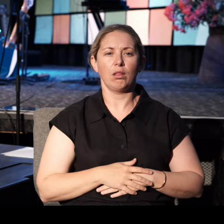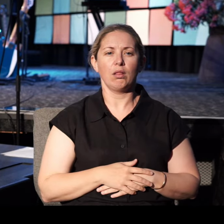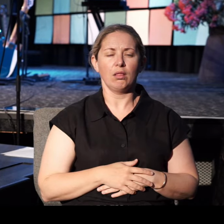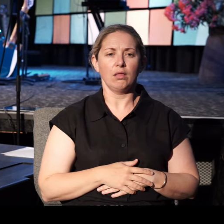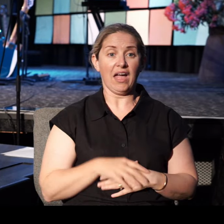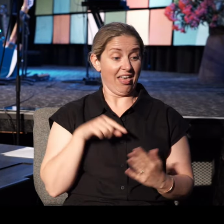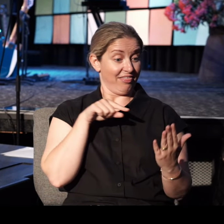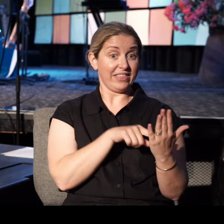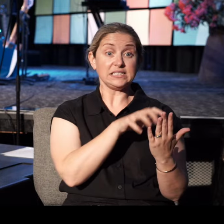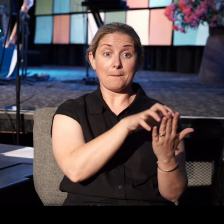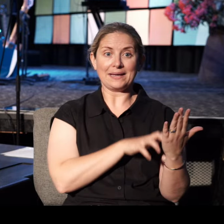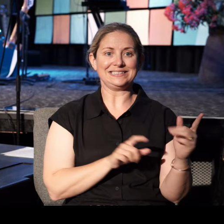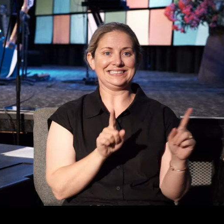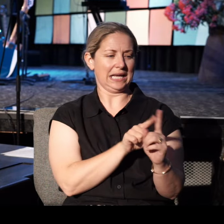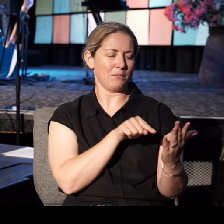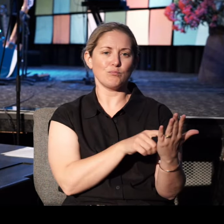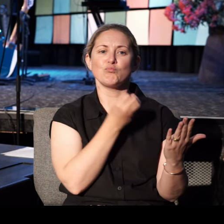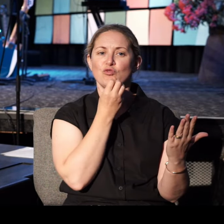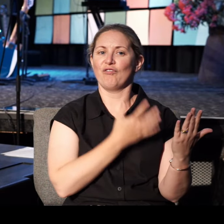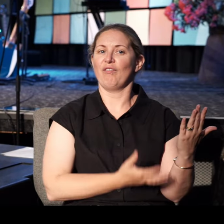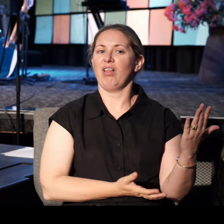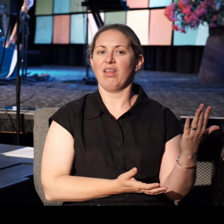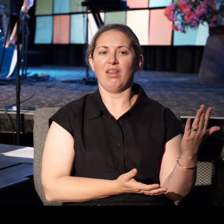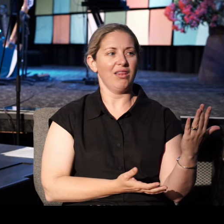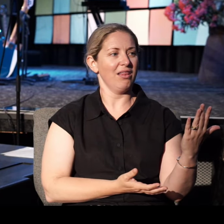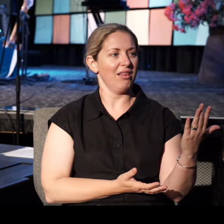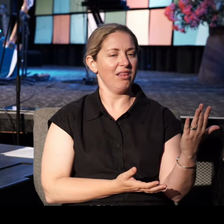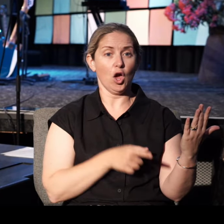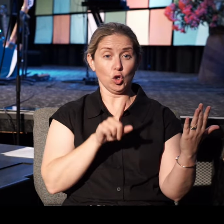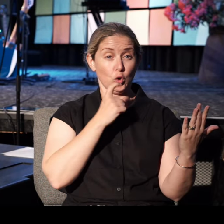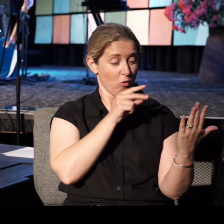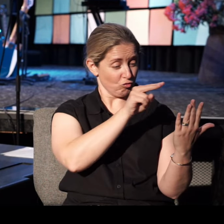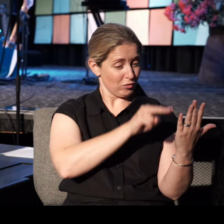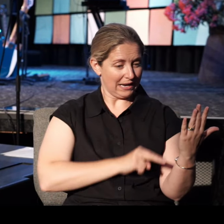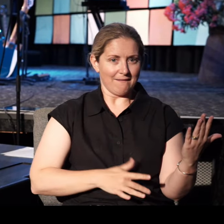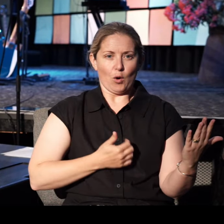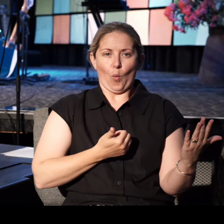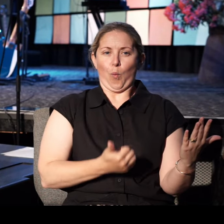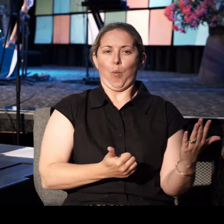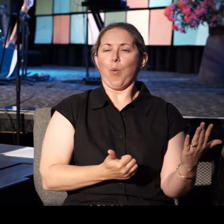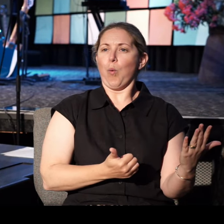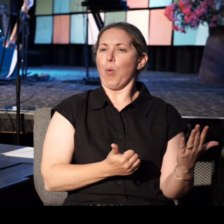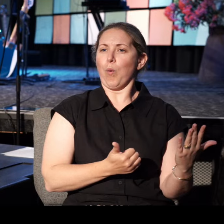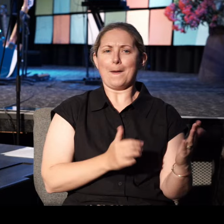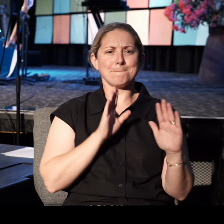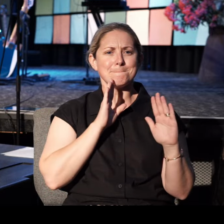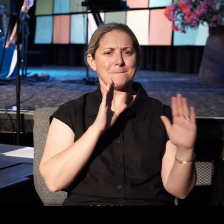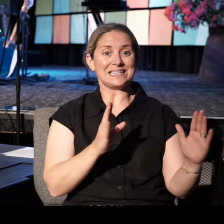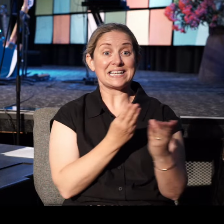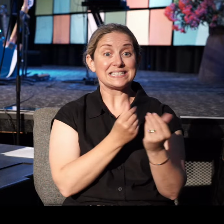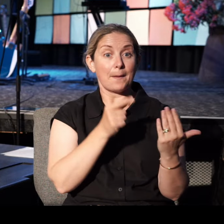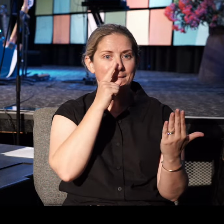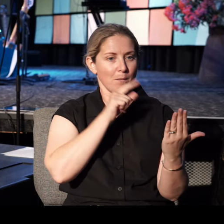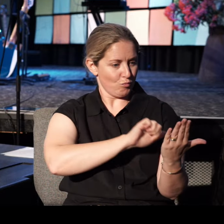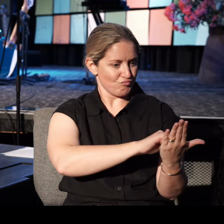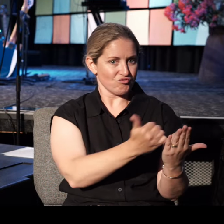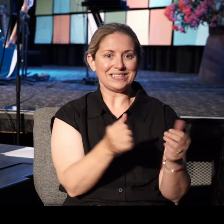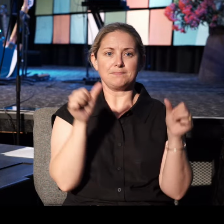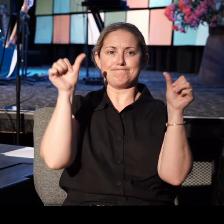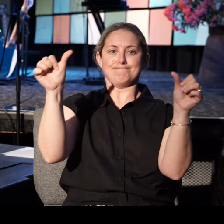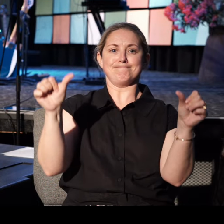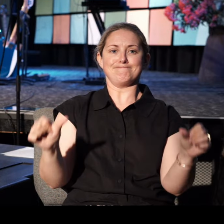has beauty about it. Some of the most wonderful verses you'll find in the Bible that are beautiful, that need to be put on a poster on the wall, this is